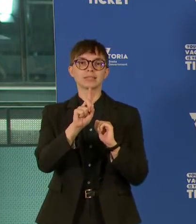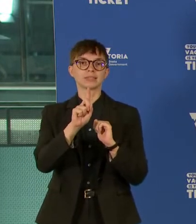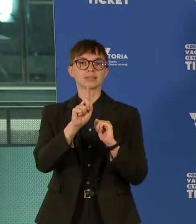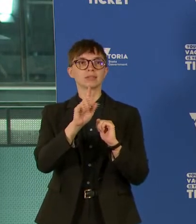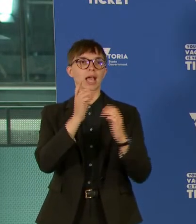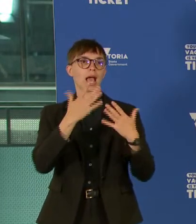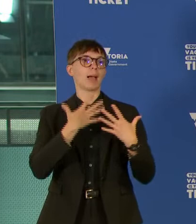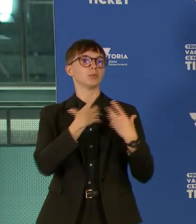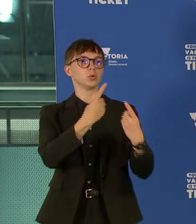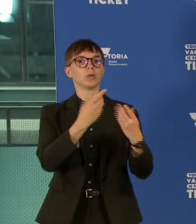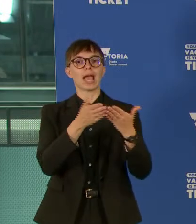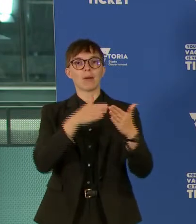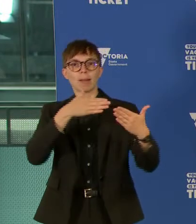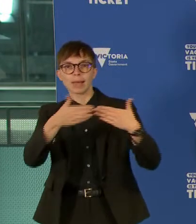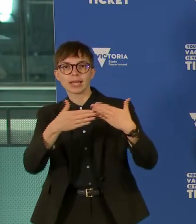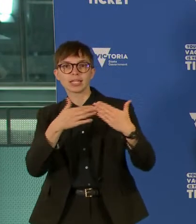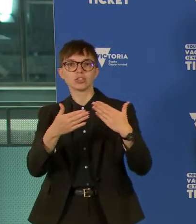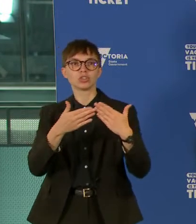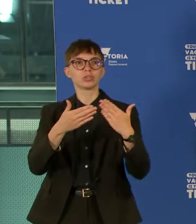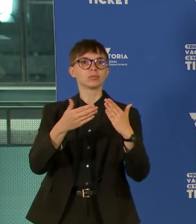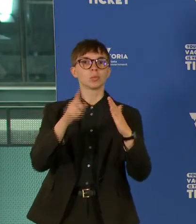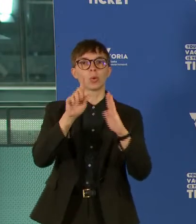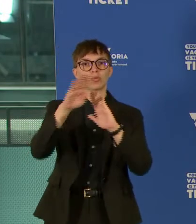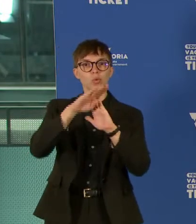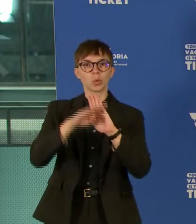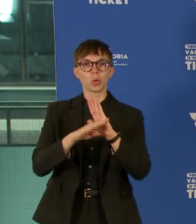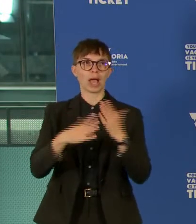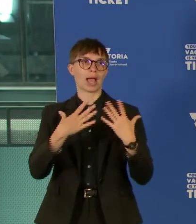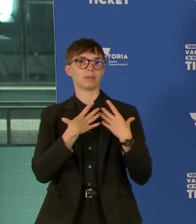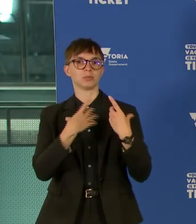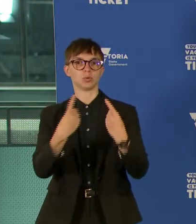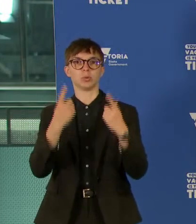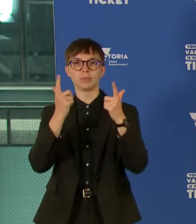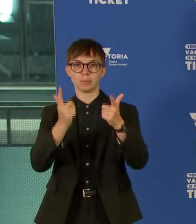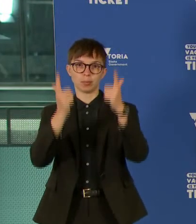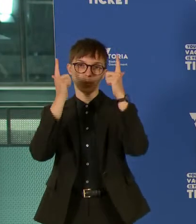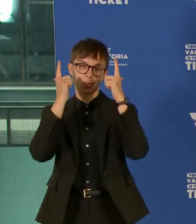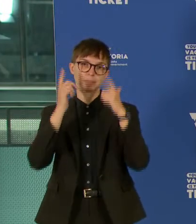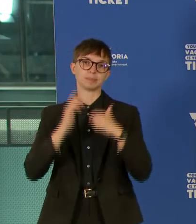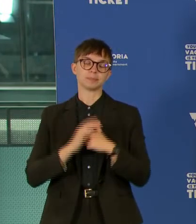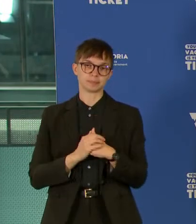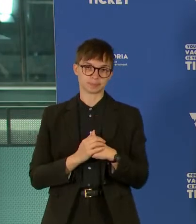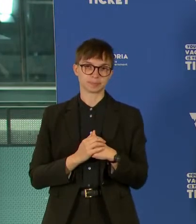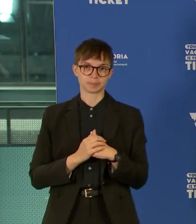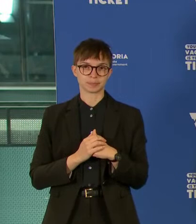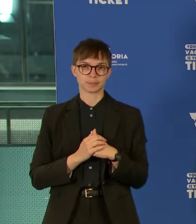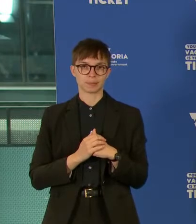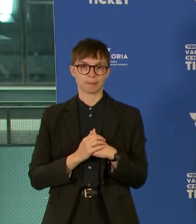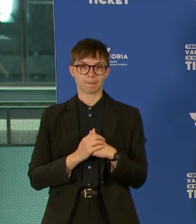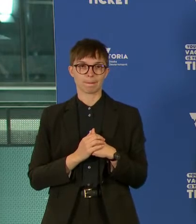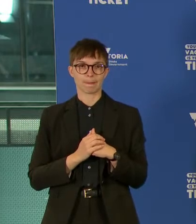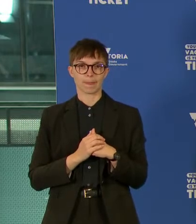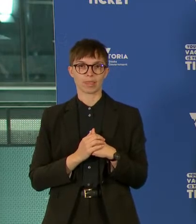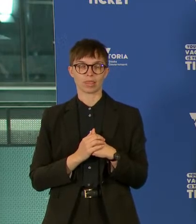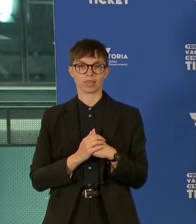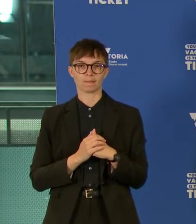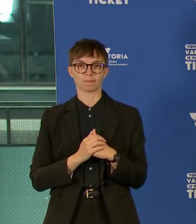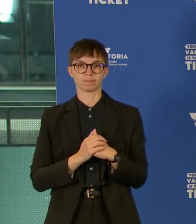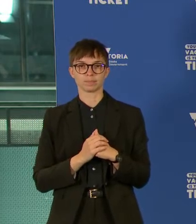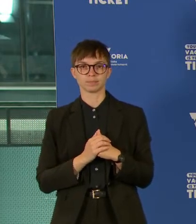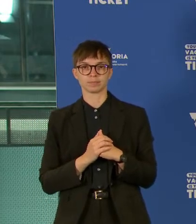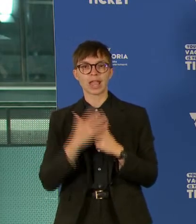of course, the existing vaccination mandates will still apply for those workers who